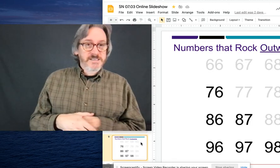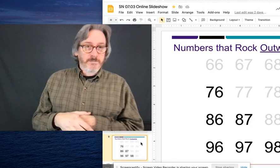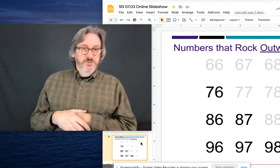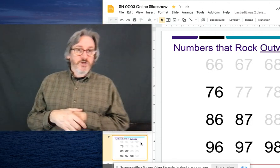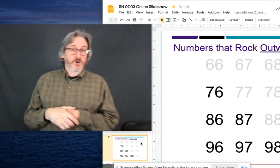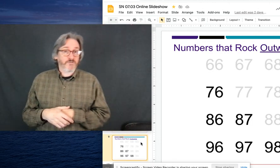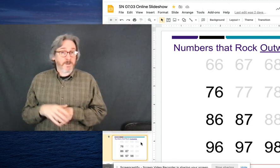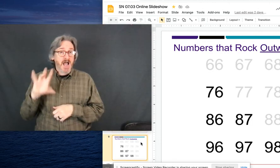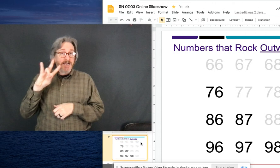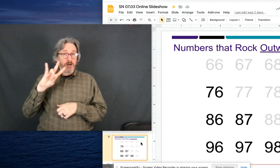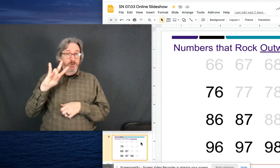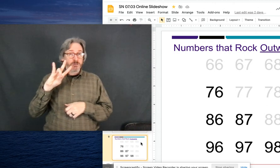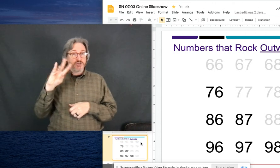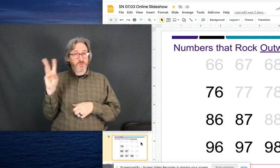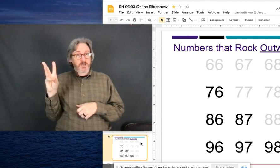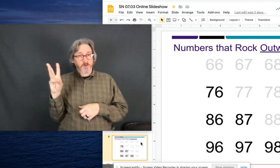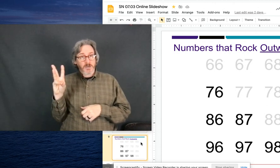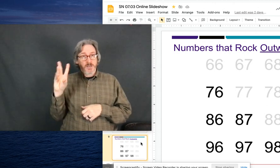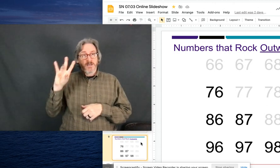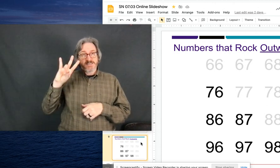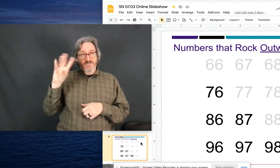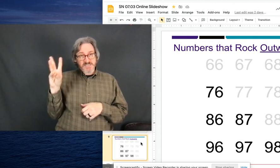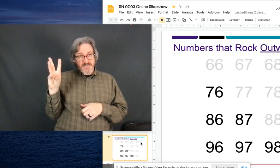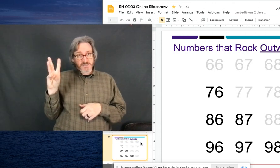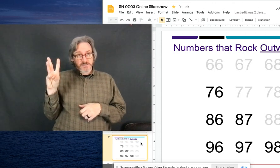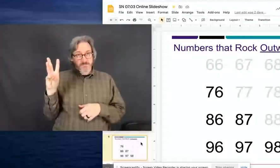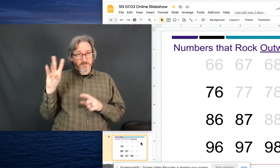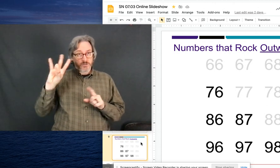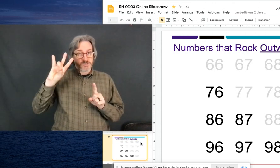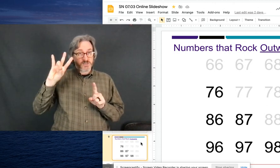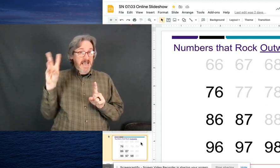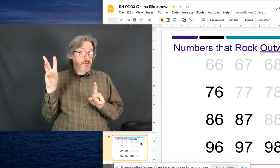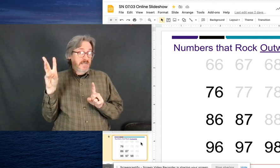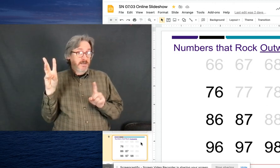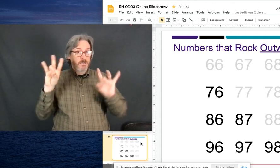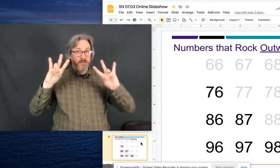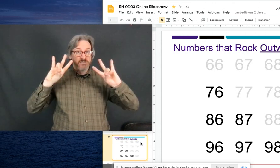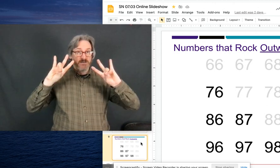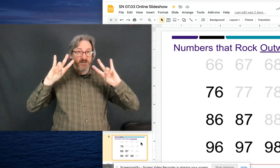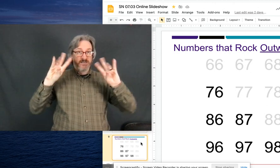to happen. You don't have to go 67, 78, 89. Just